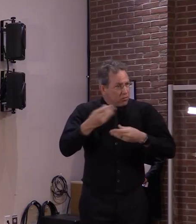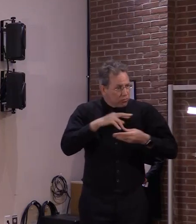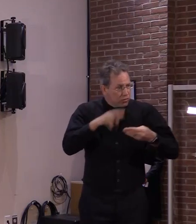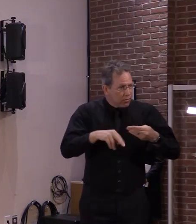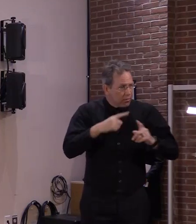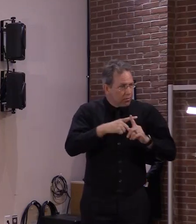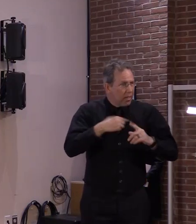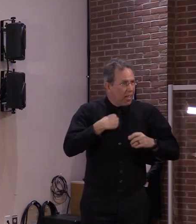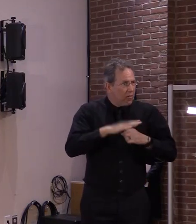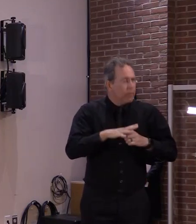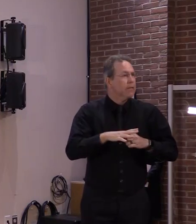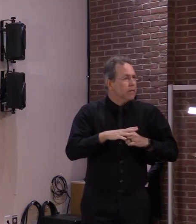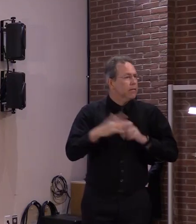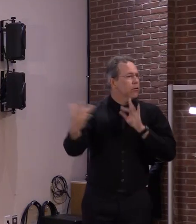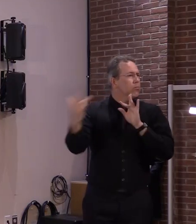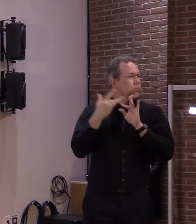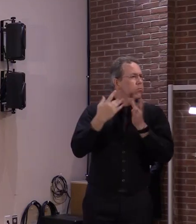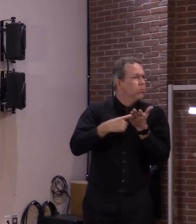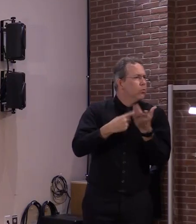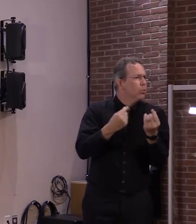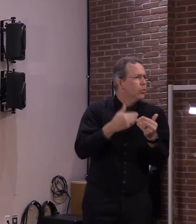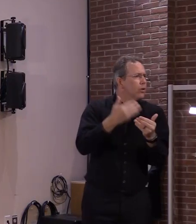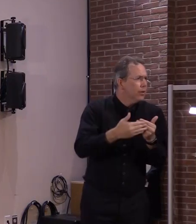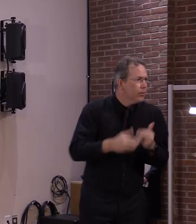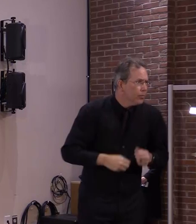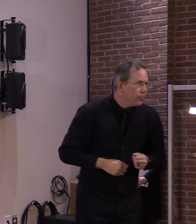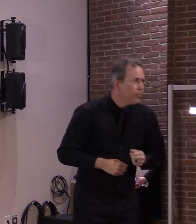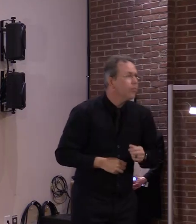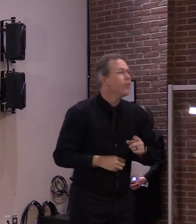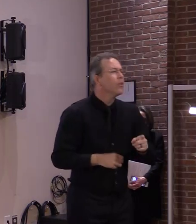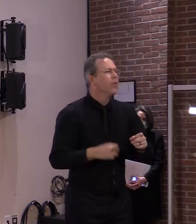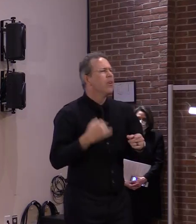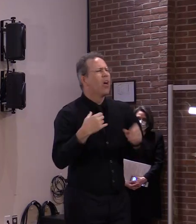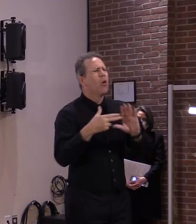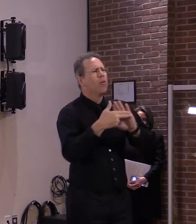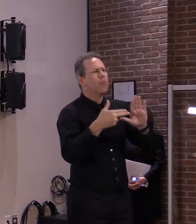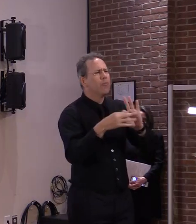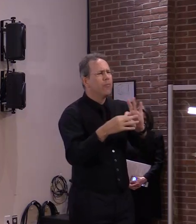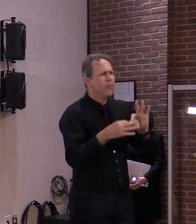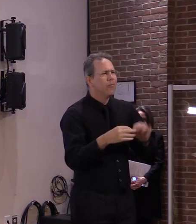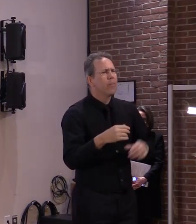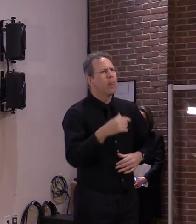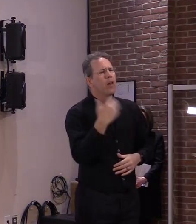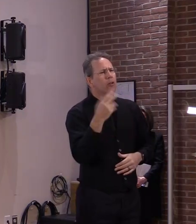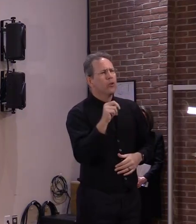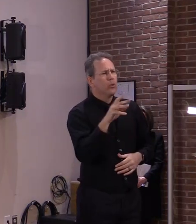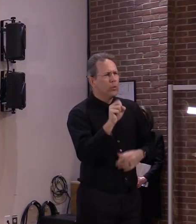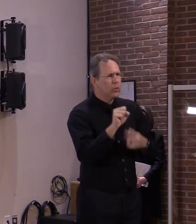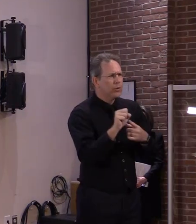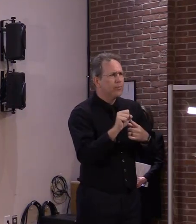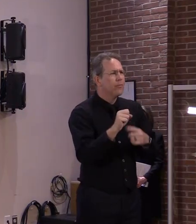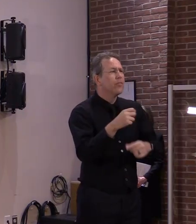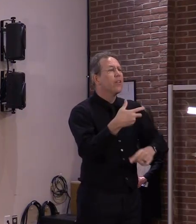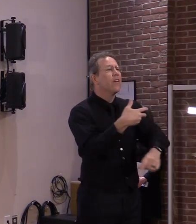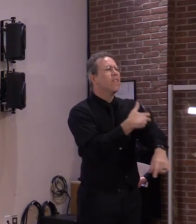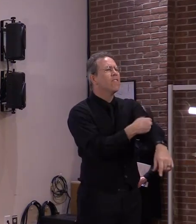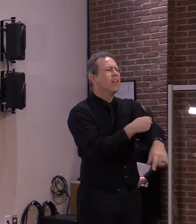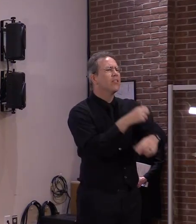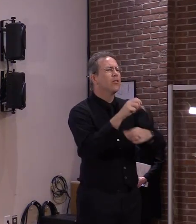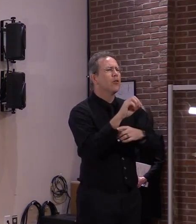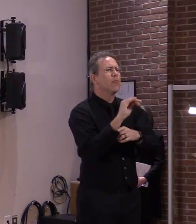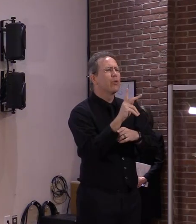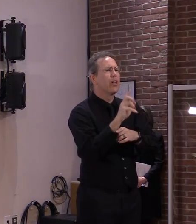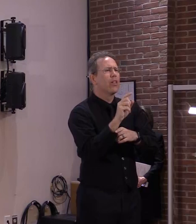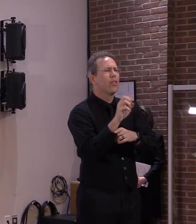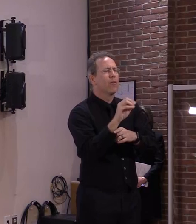what are called vaccine breakthrough cases. Like with other vaccines, there will be some people who